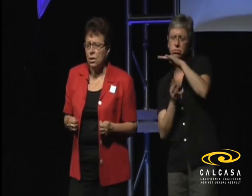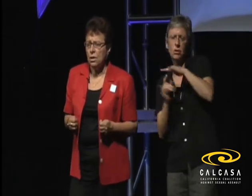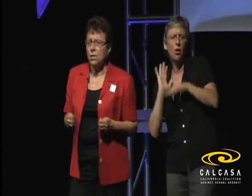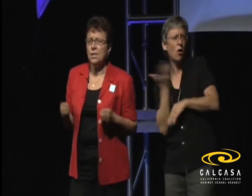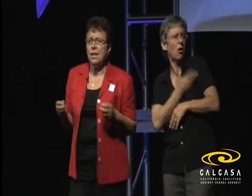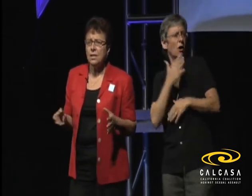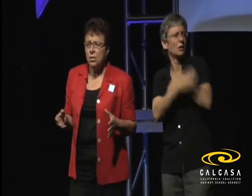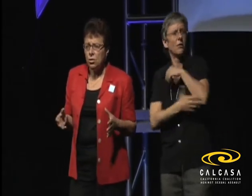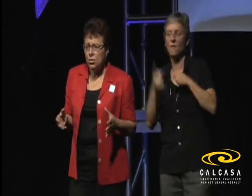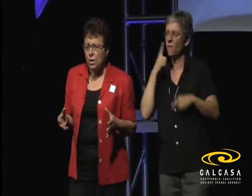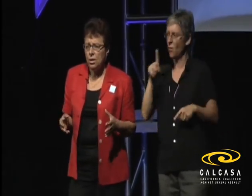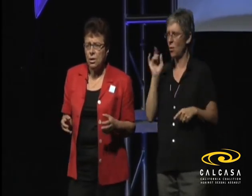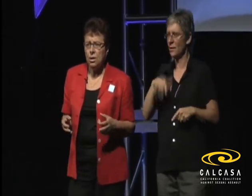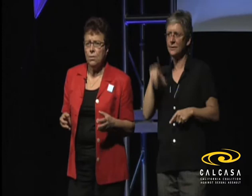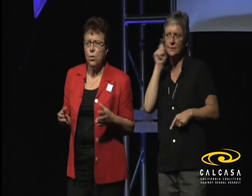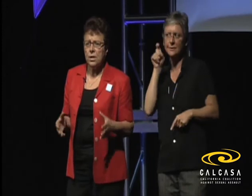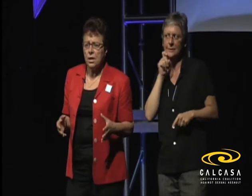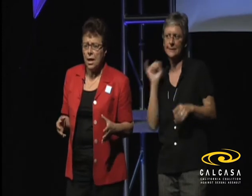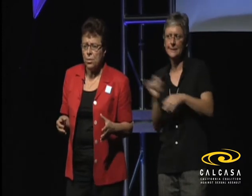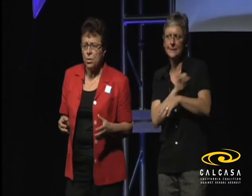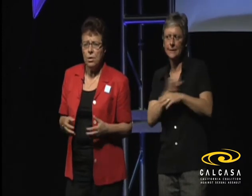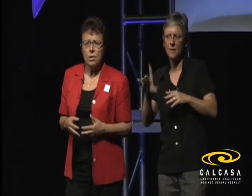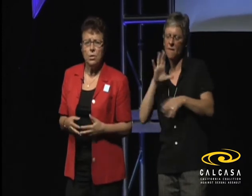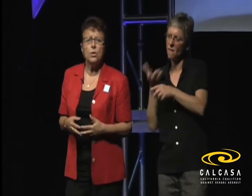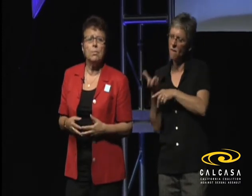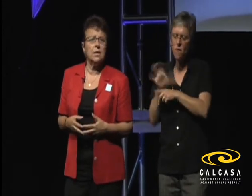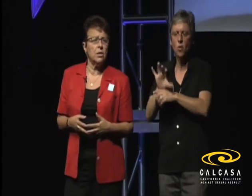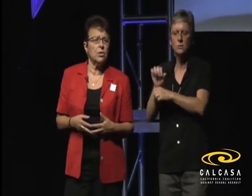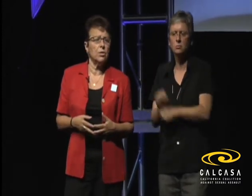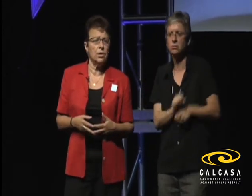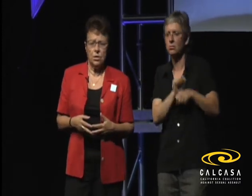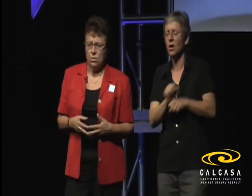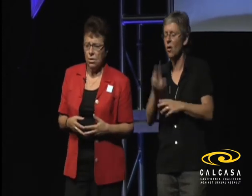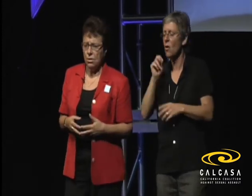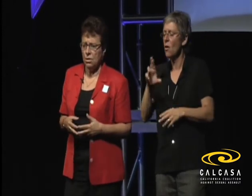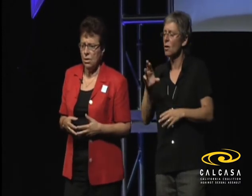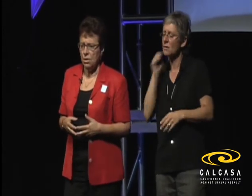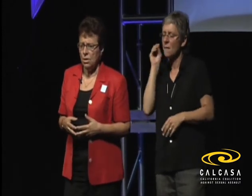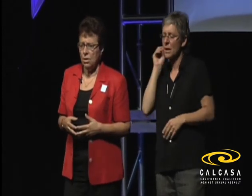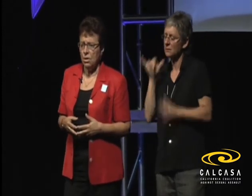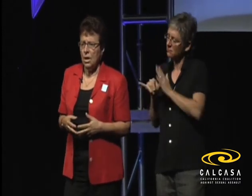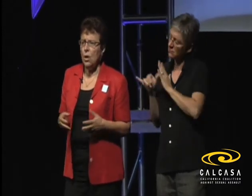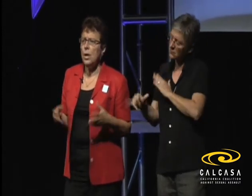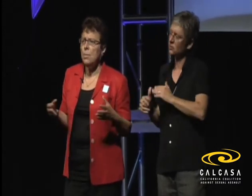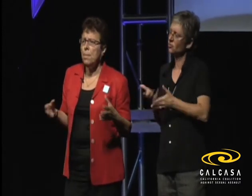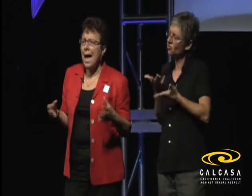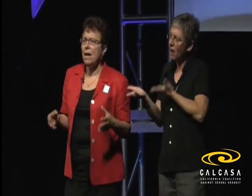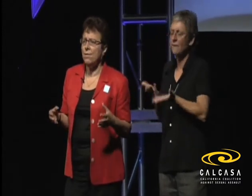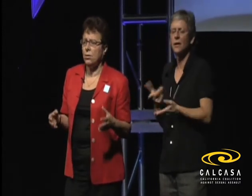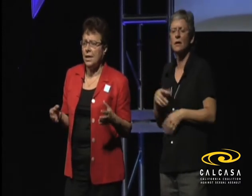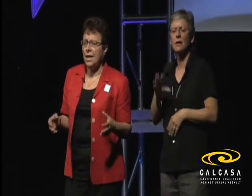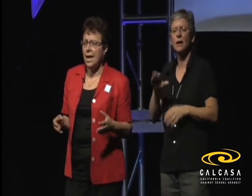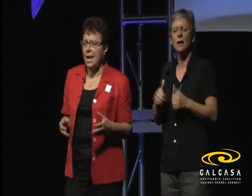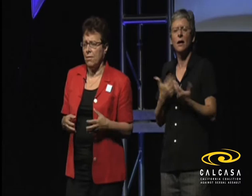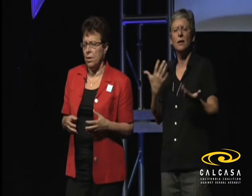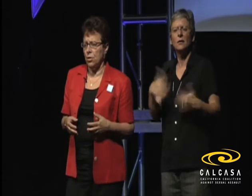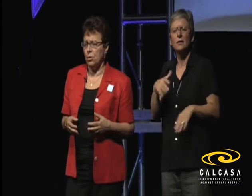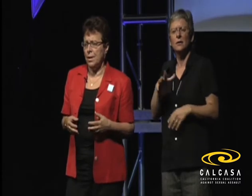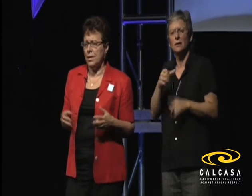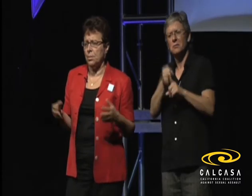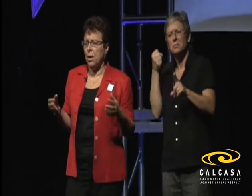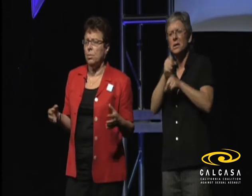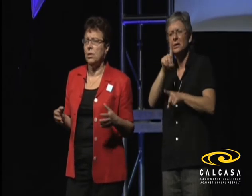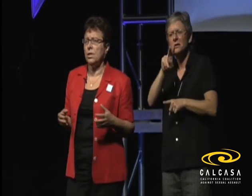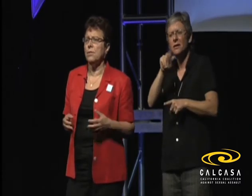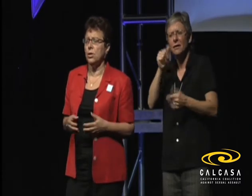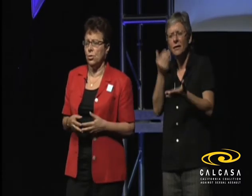country for the sex industry, forced labor, or domestic servitude. How impactful DNA evidence could